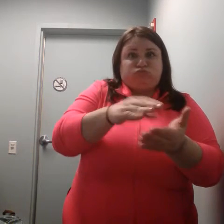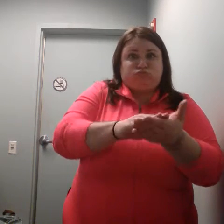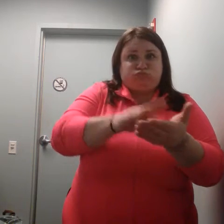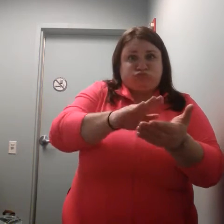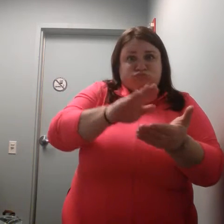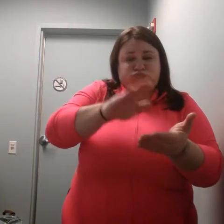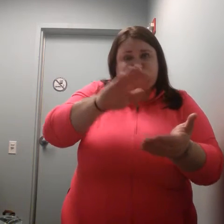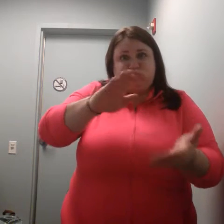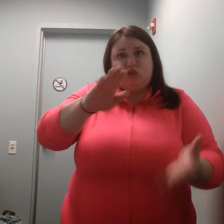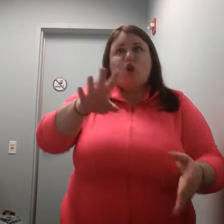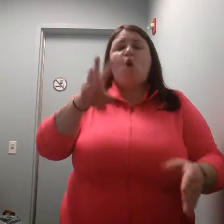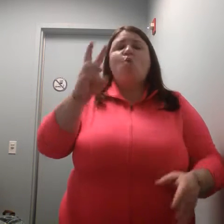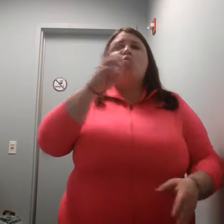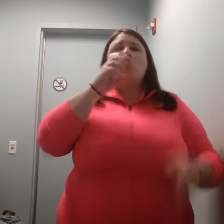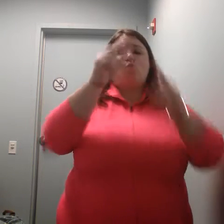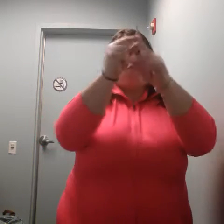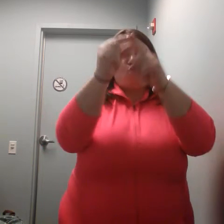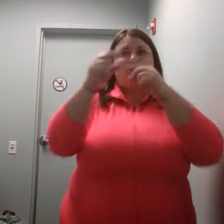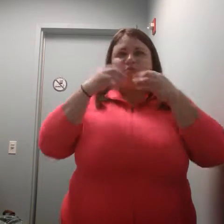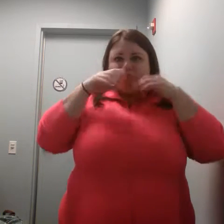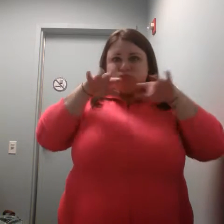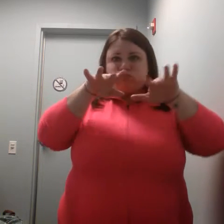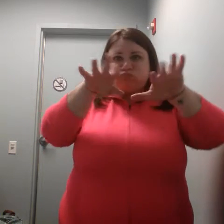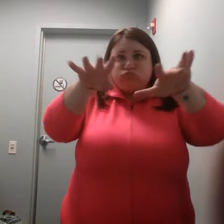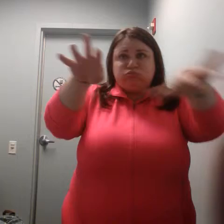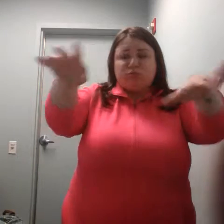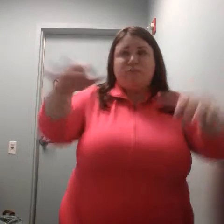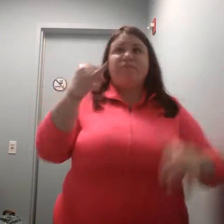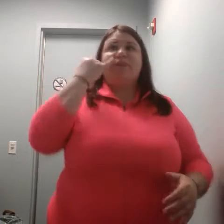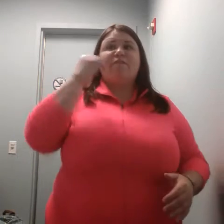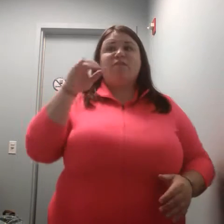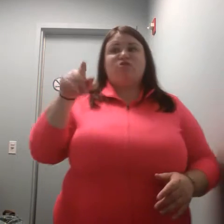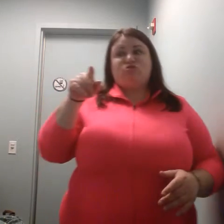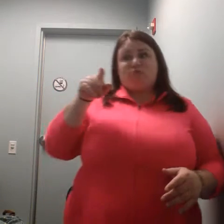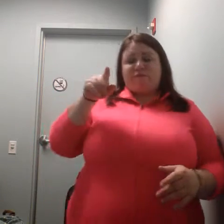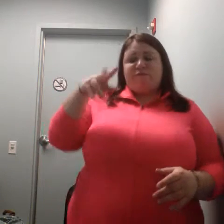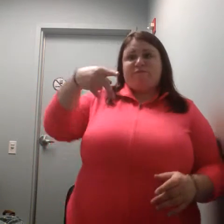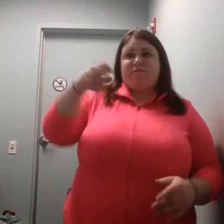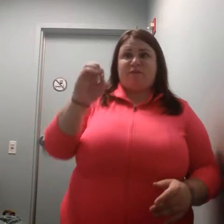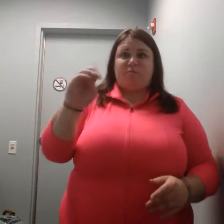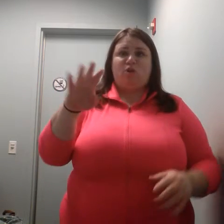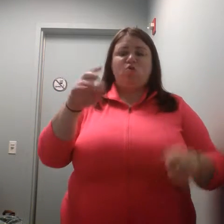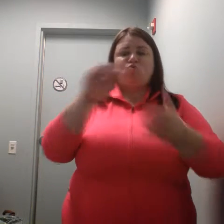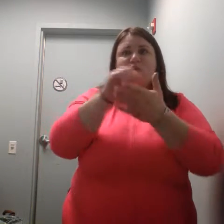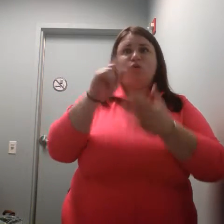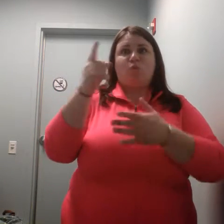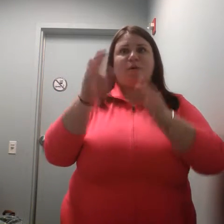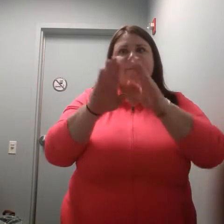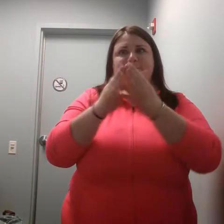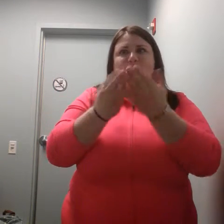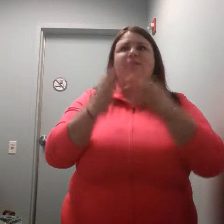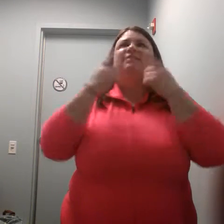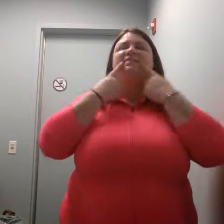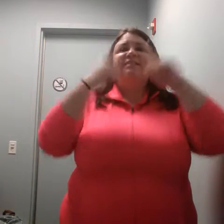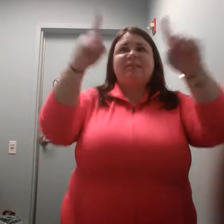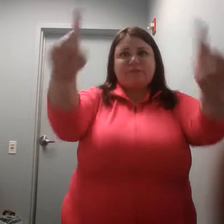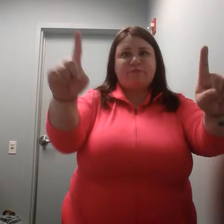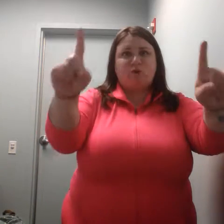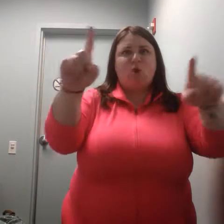and spreading. What's Phoebe probably going to do if she's written one really successful book? Ooh, those are two wonderful options.